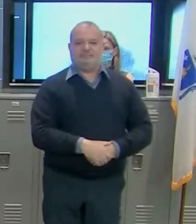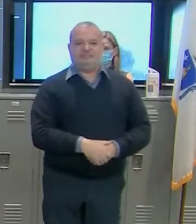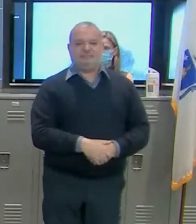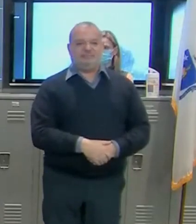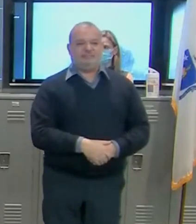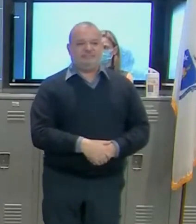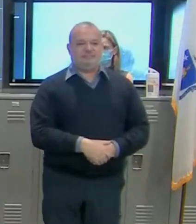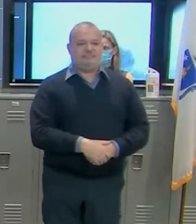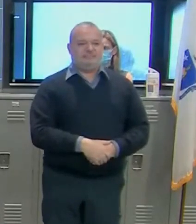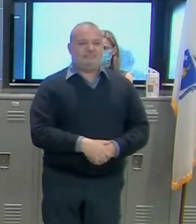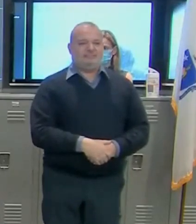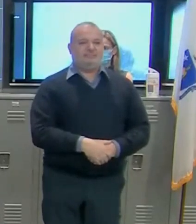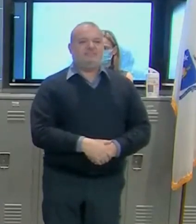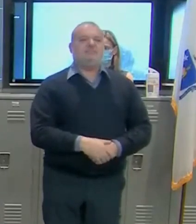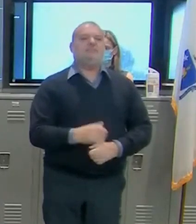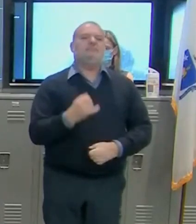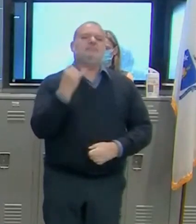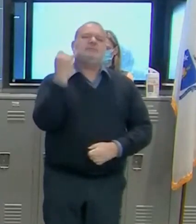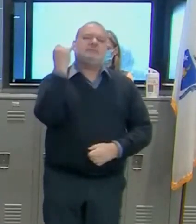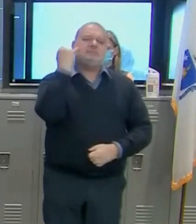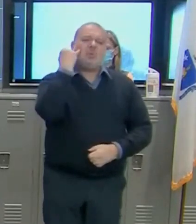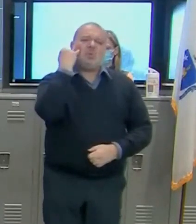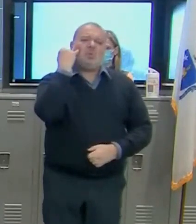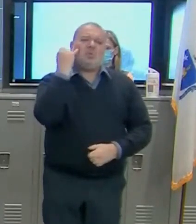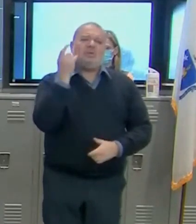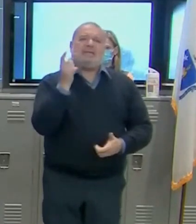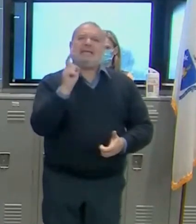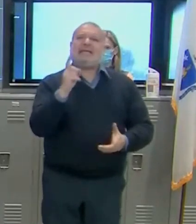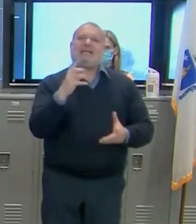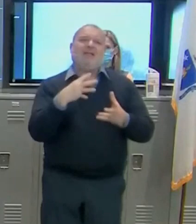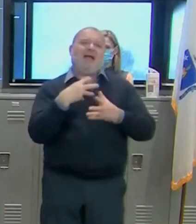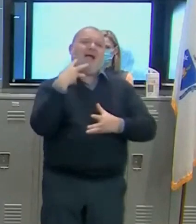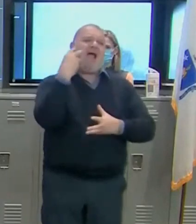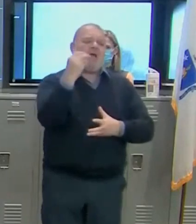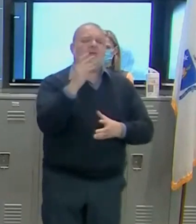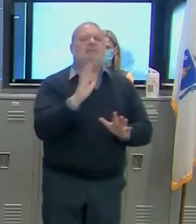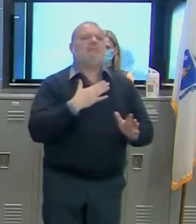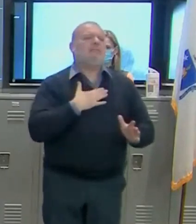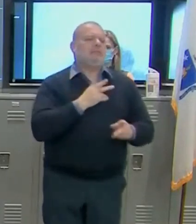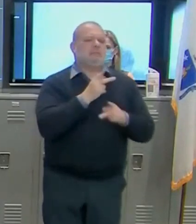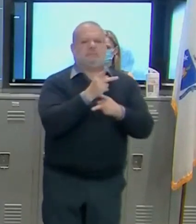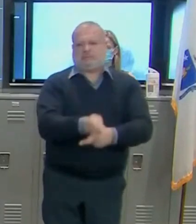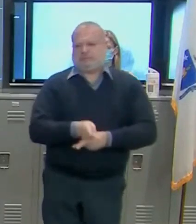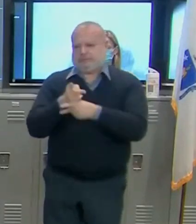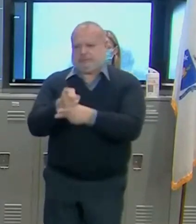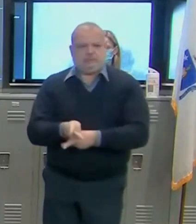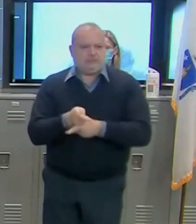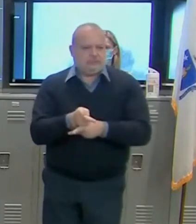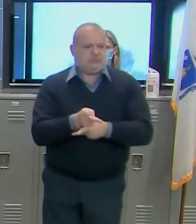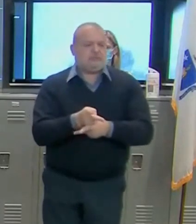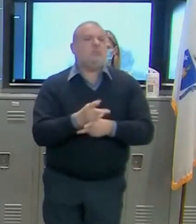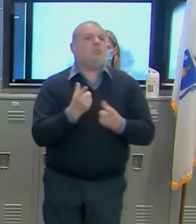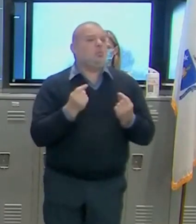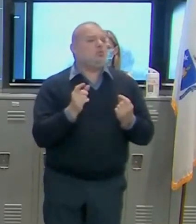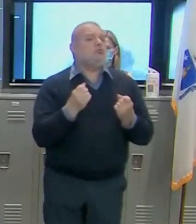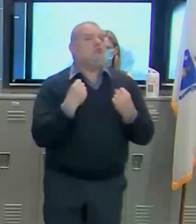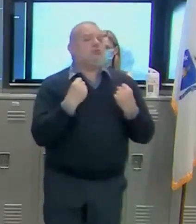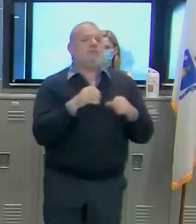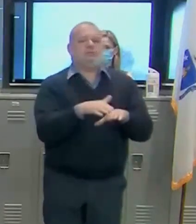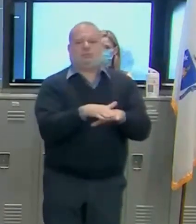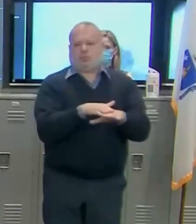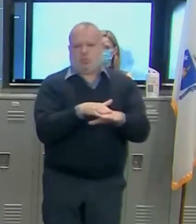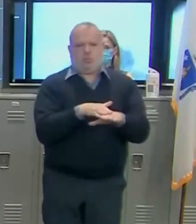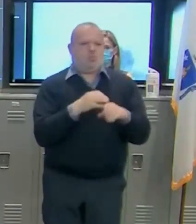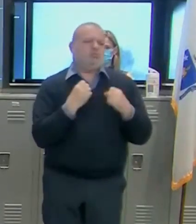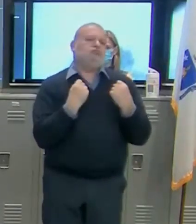And if you do have to go out, we would just ask you to be very careful, drive slow, and there are a lot of plows out